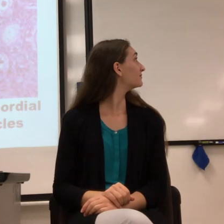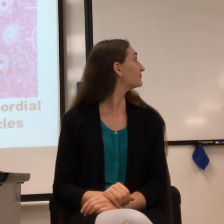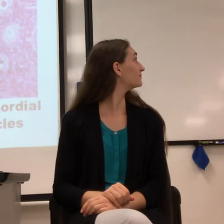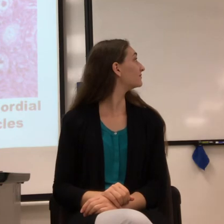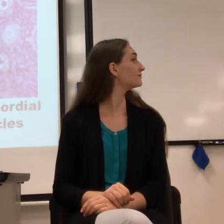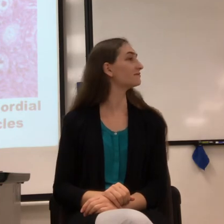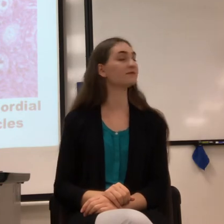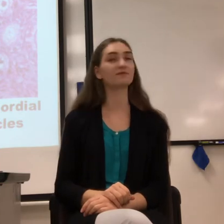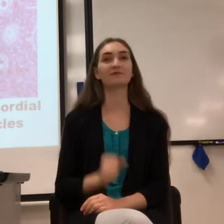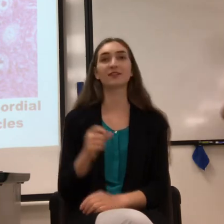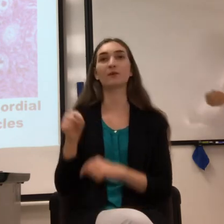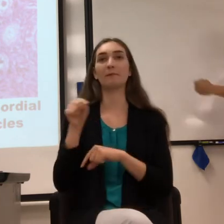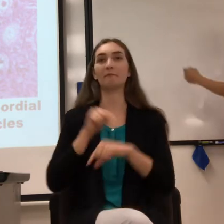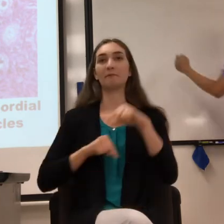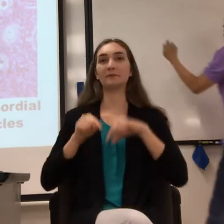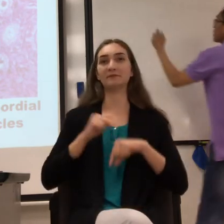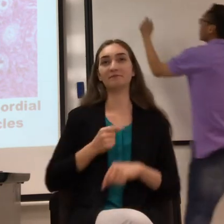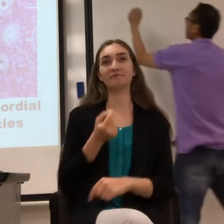Let's back up a little bit.